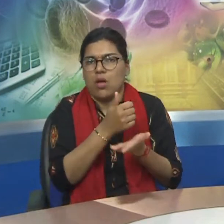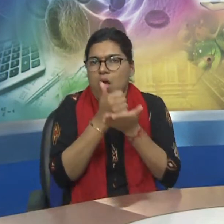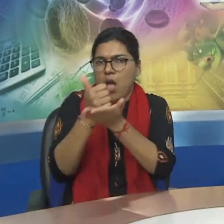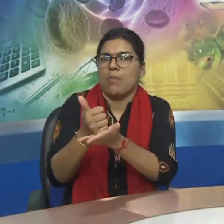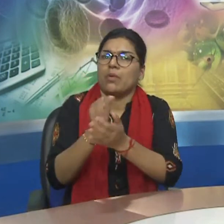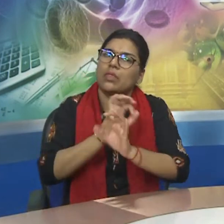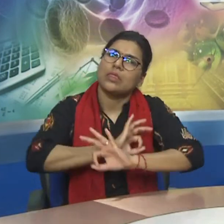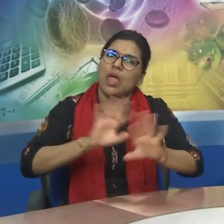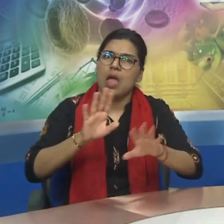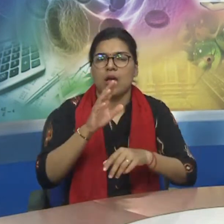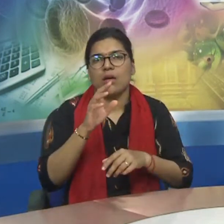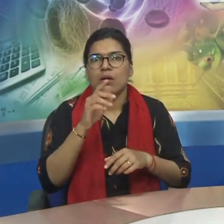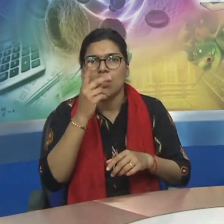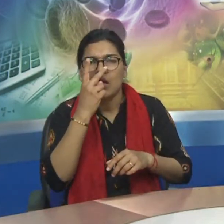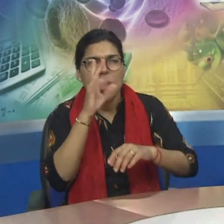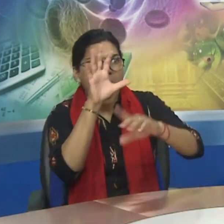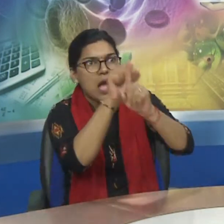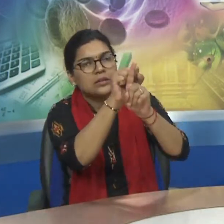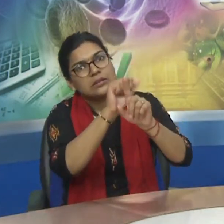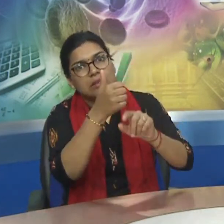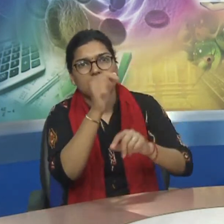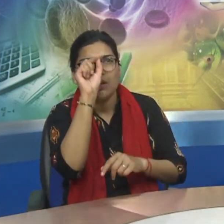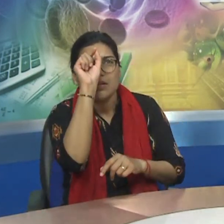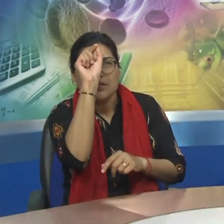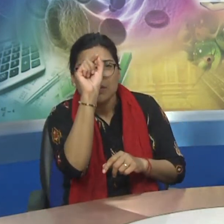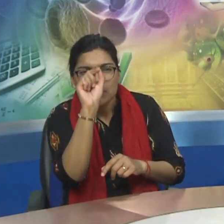by clicking on the rows table.